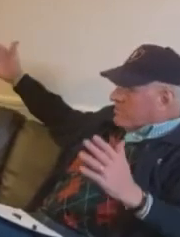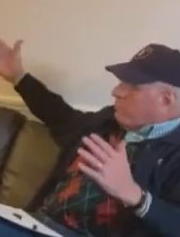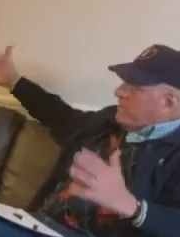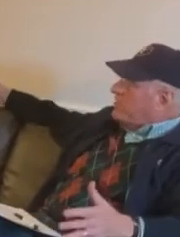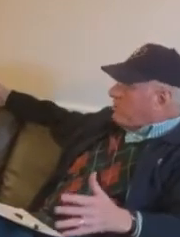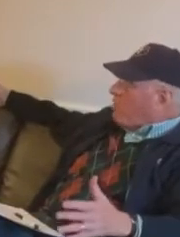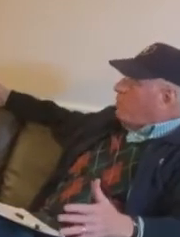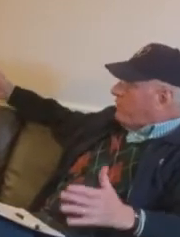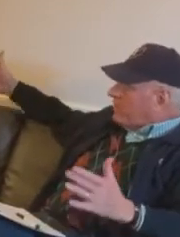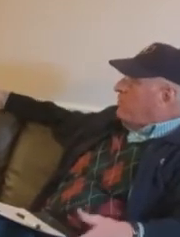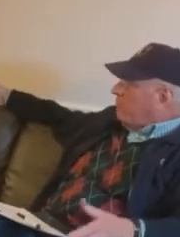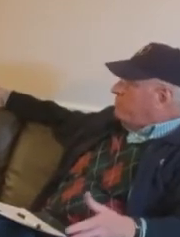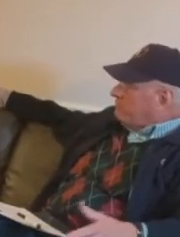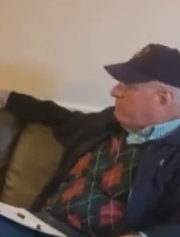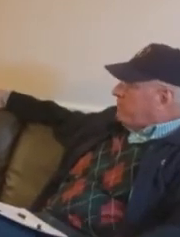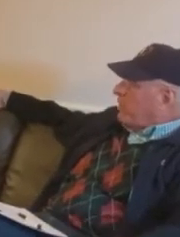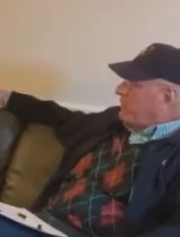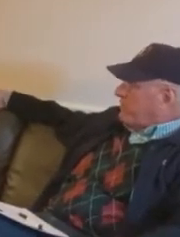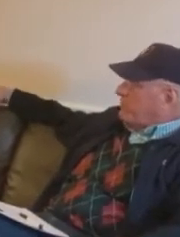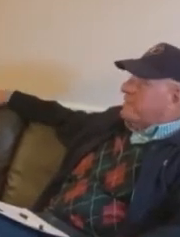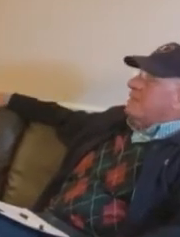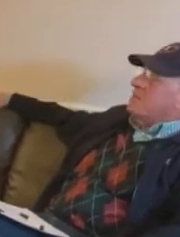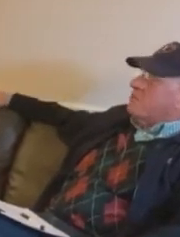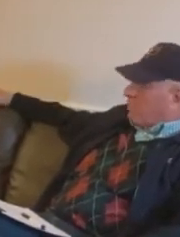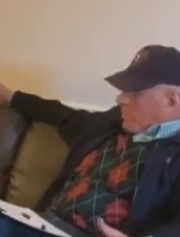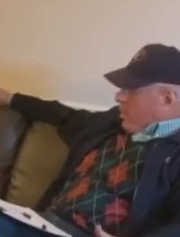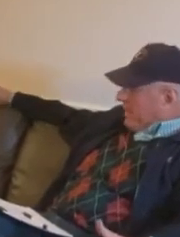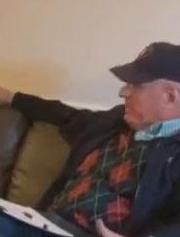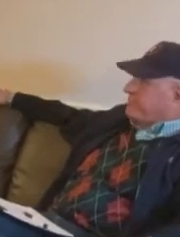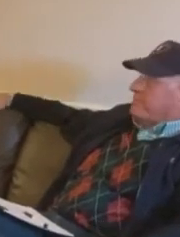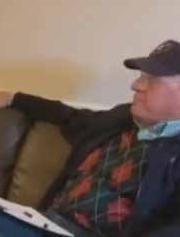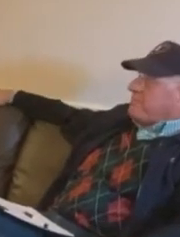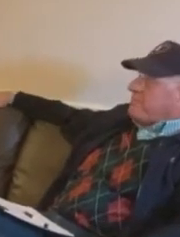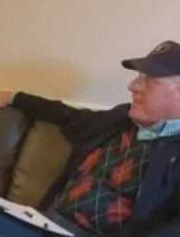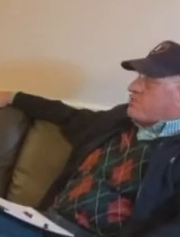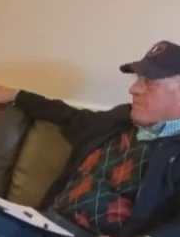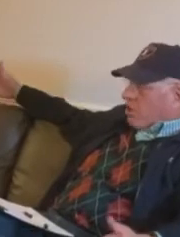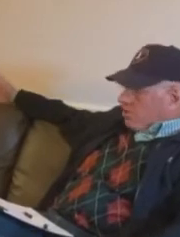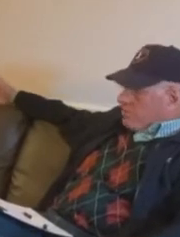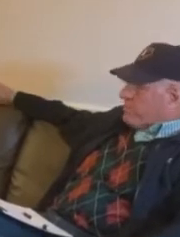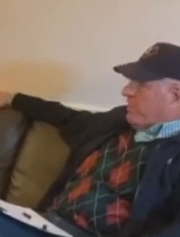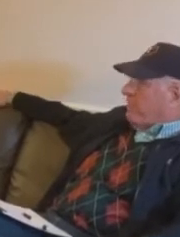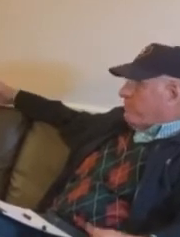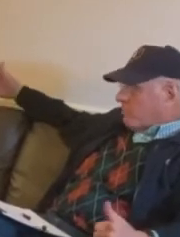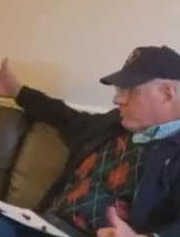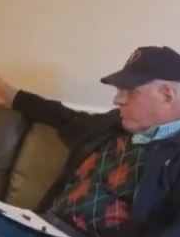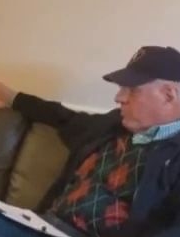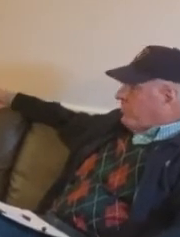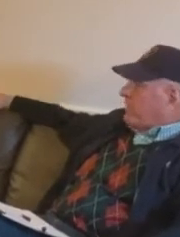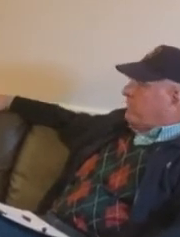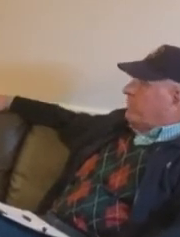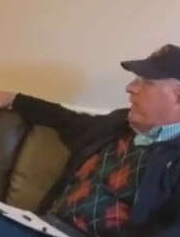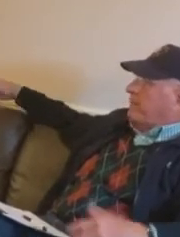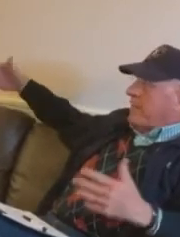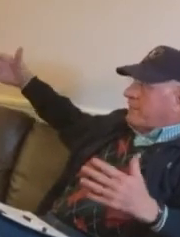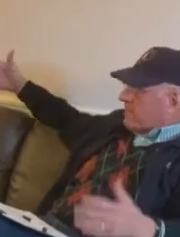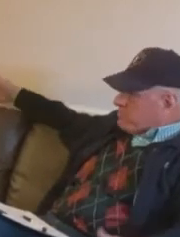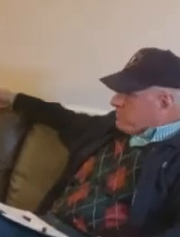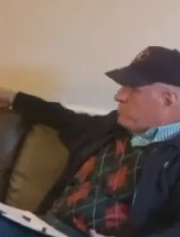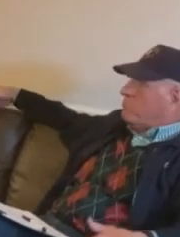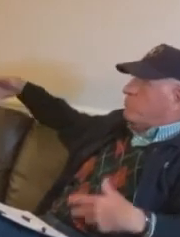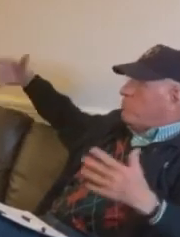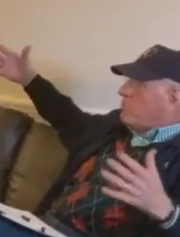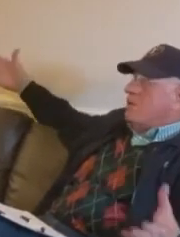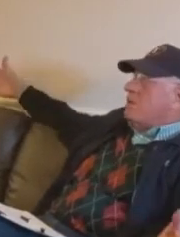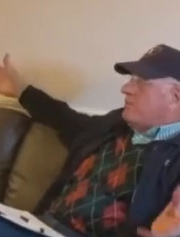Don Shaw and I said, we need to go be part of this. So we went, and Jimmy Carter was there, and Millard Fuller, the founder of